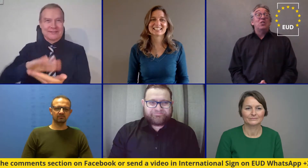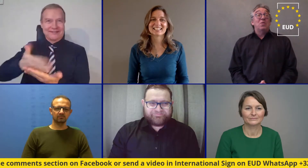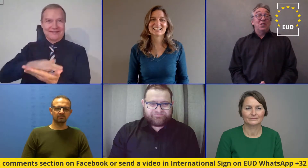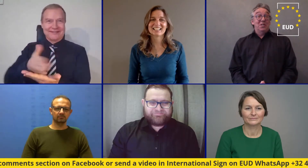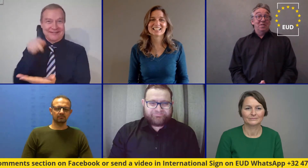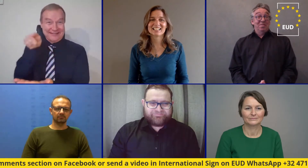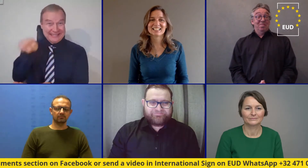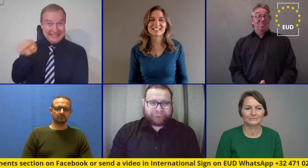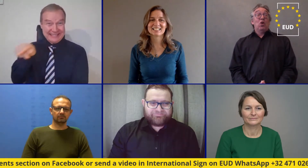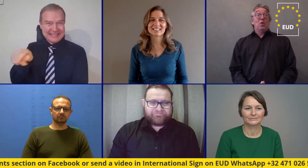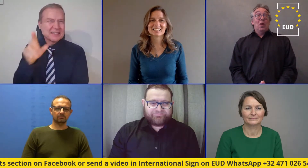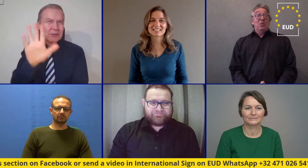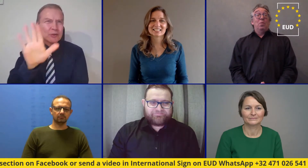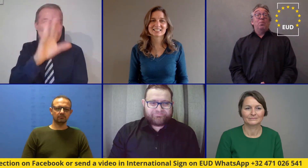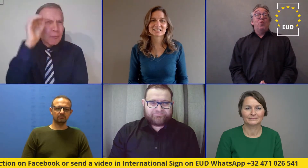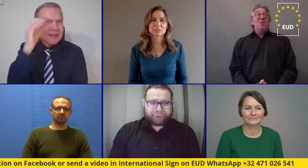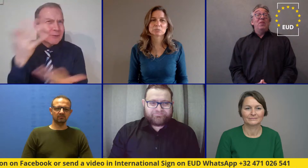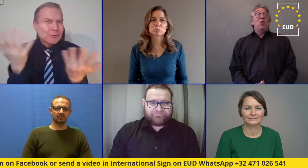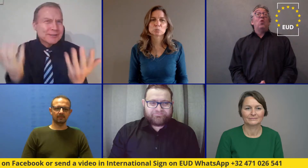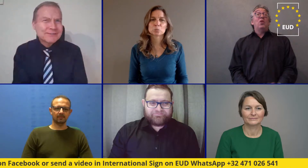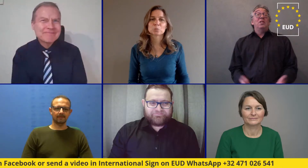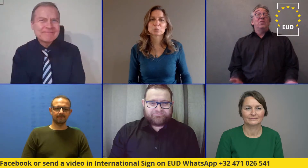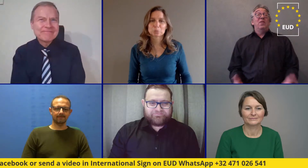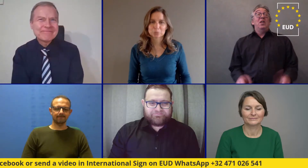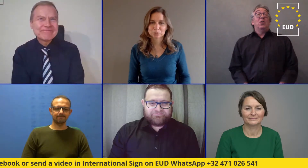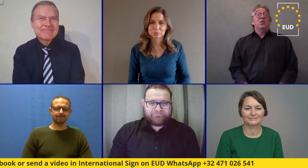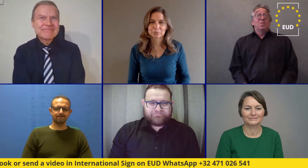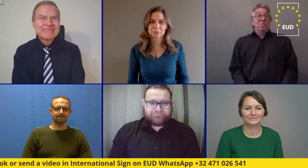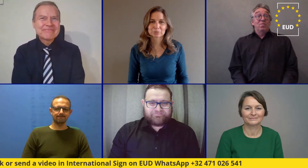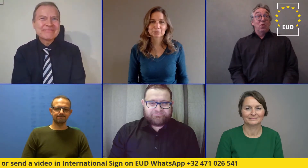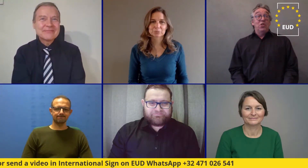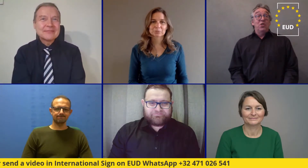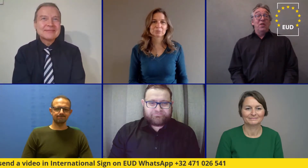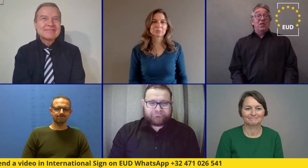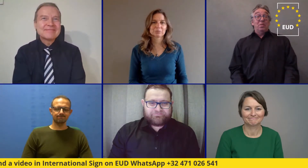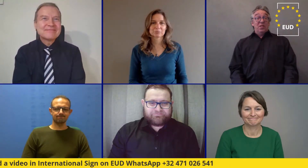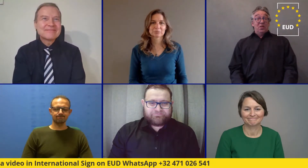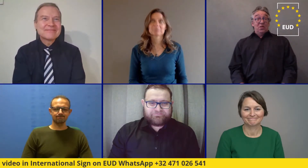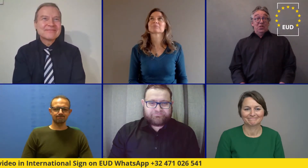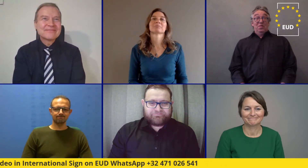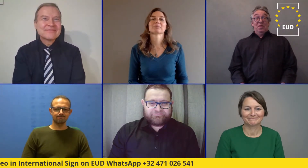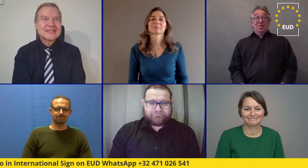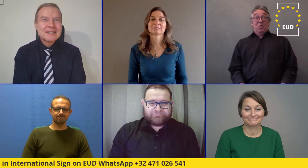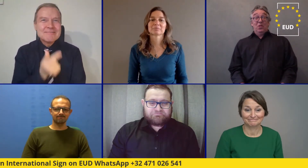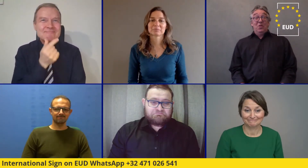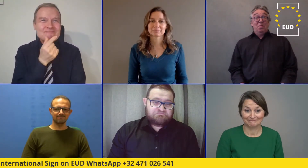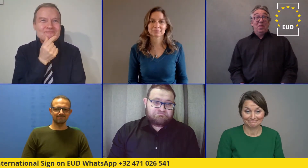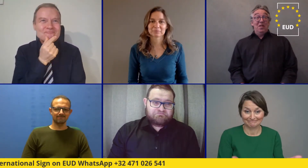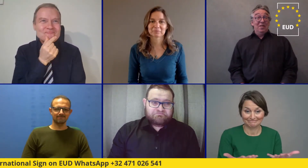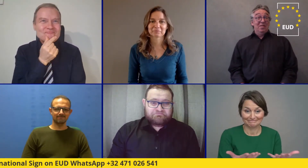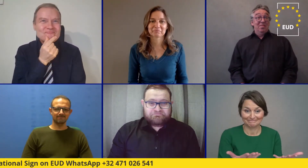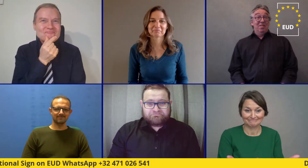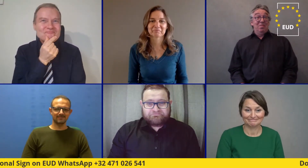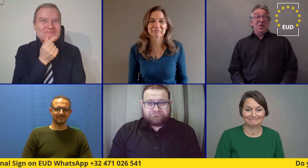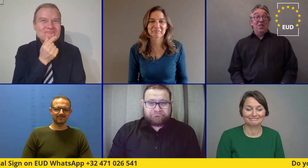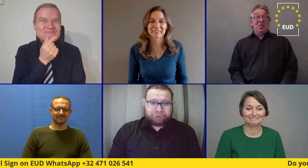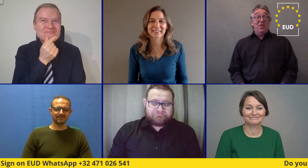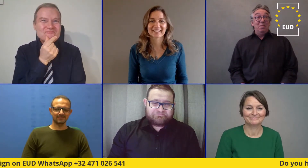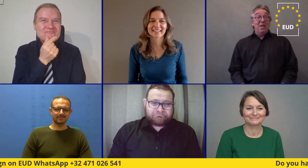question. So pre-recorded videos, who should interpret those? What is your opinion? I'm looking at the three